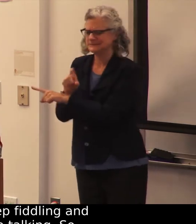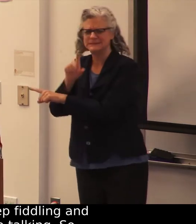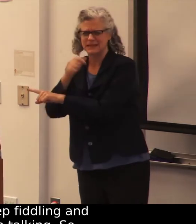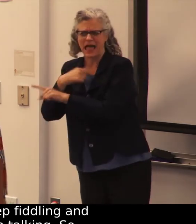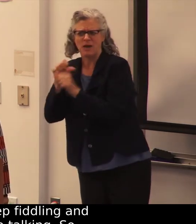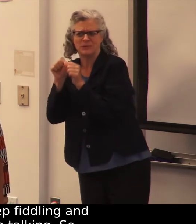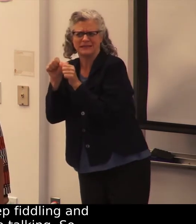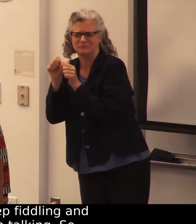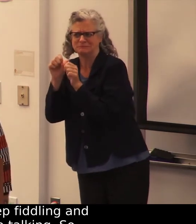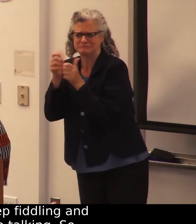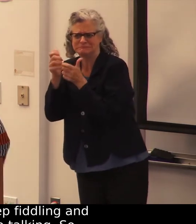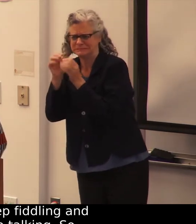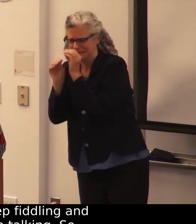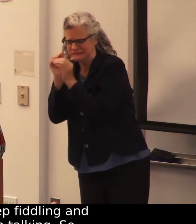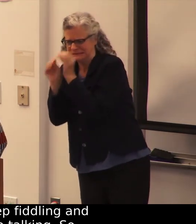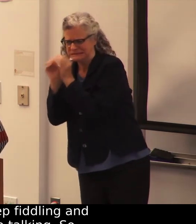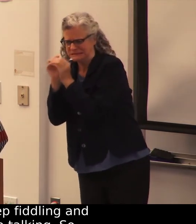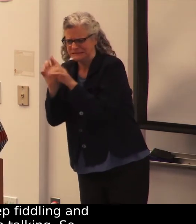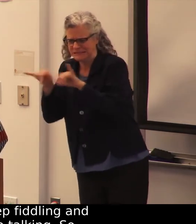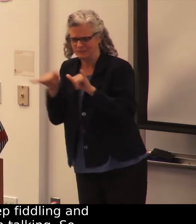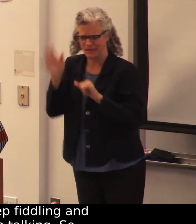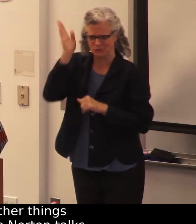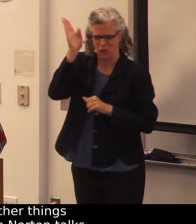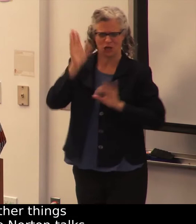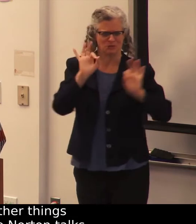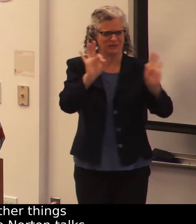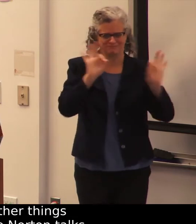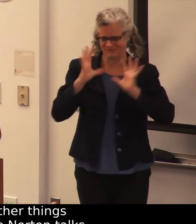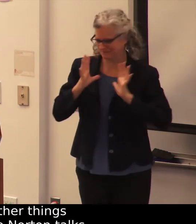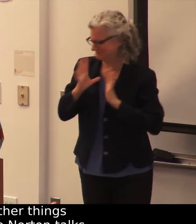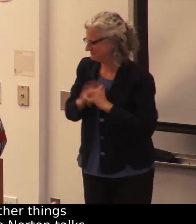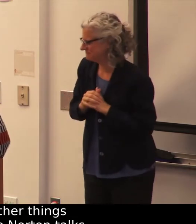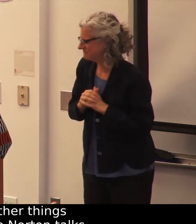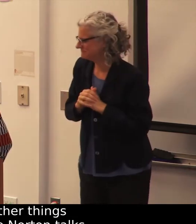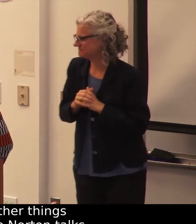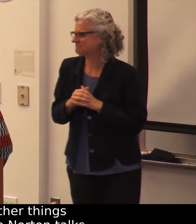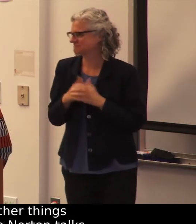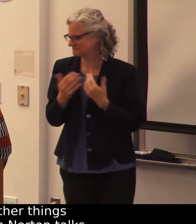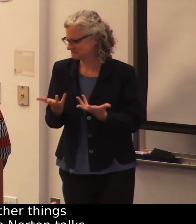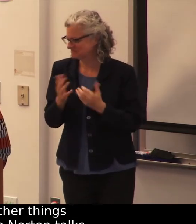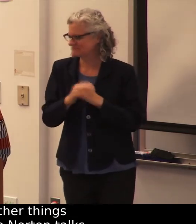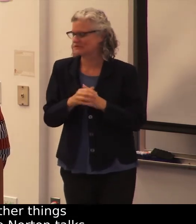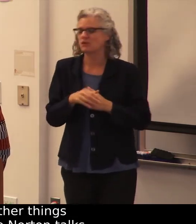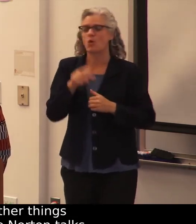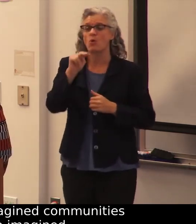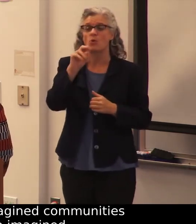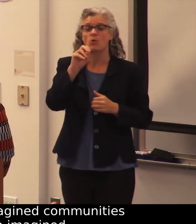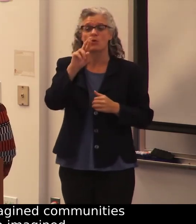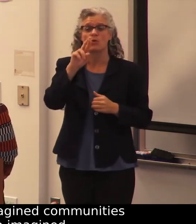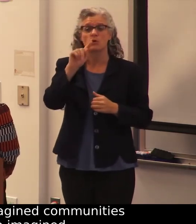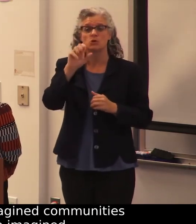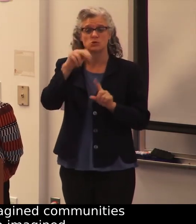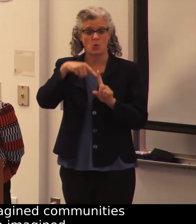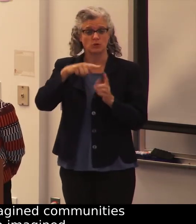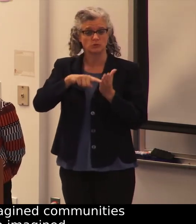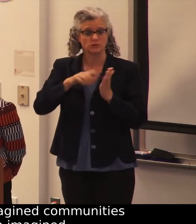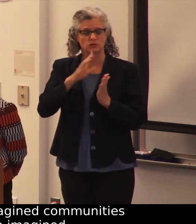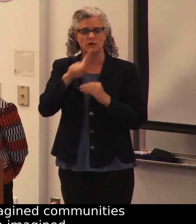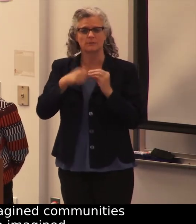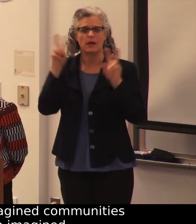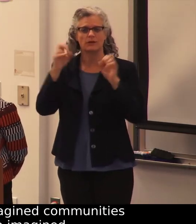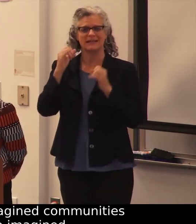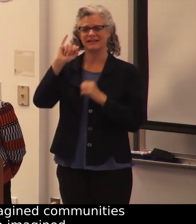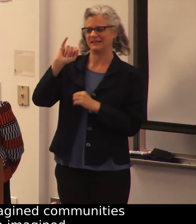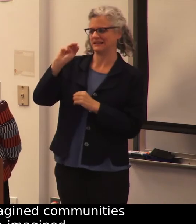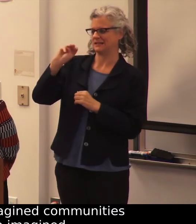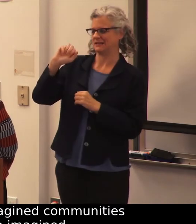you keep fiddling and I'll keep talking. So at any rate, so one of the other things that Bonnie Norton talks about is imagined communities.